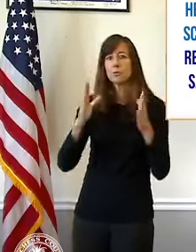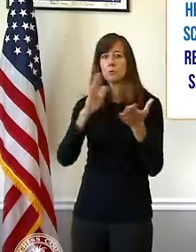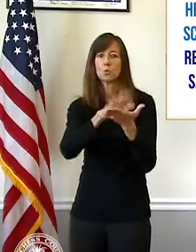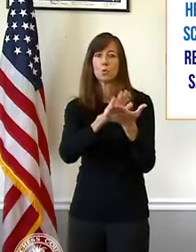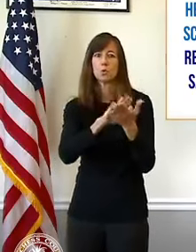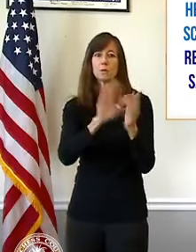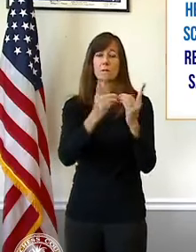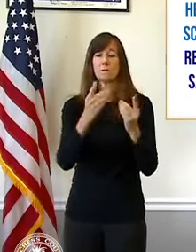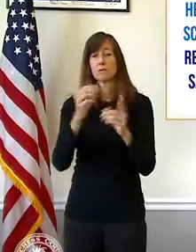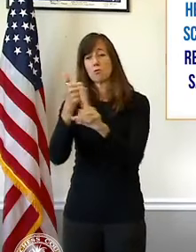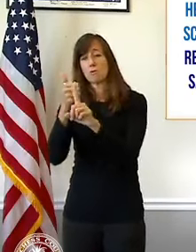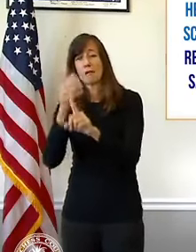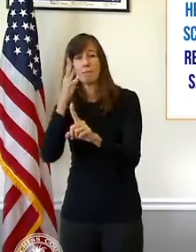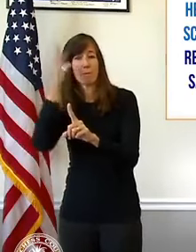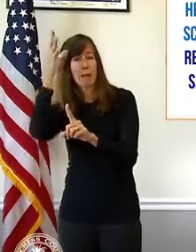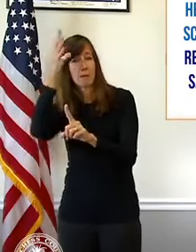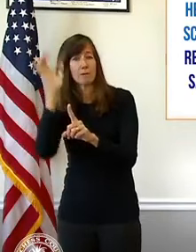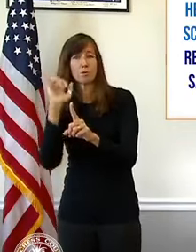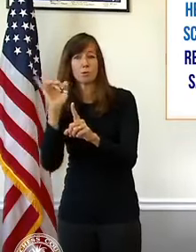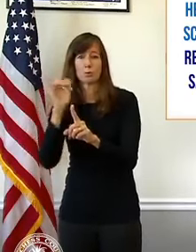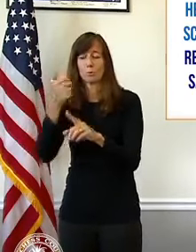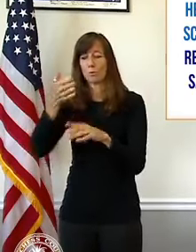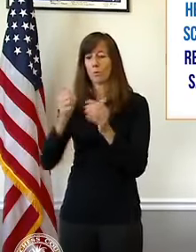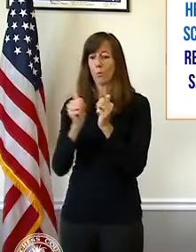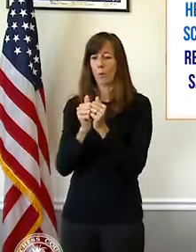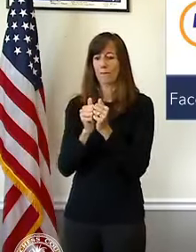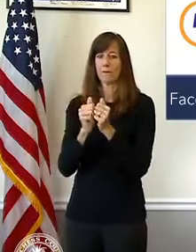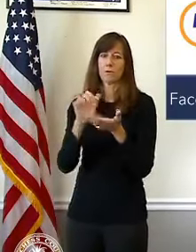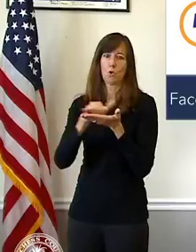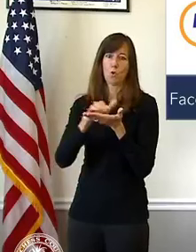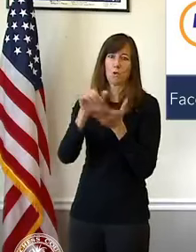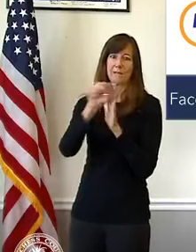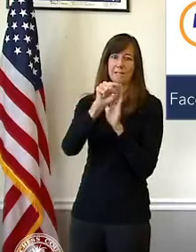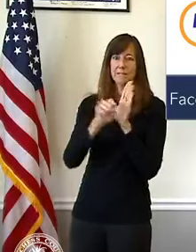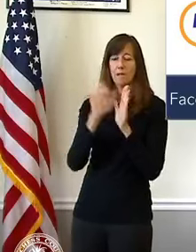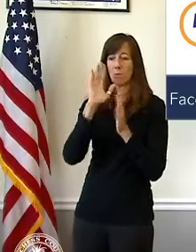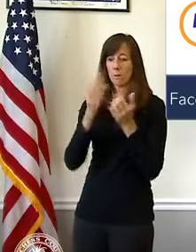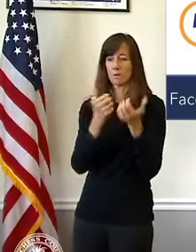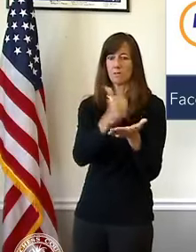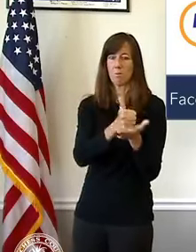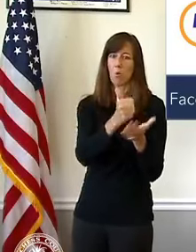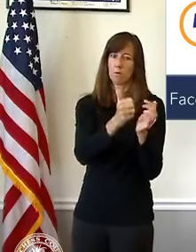of New York. We'll continue to provide them what support we can. Karen